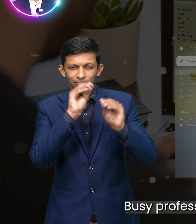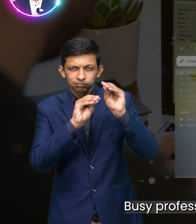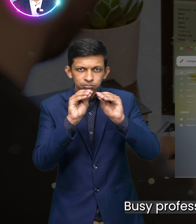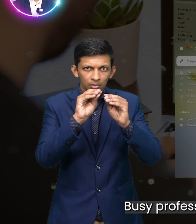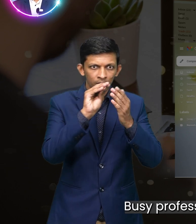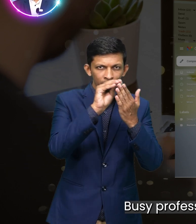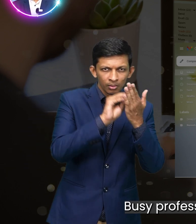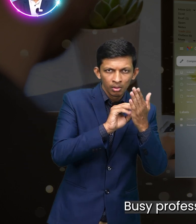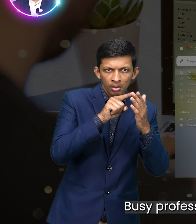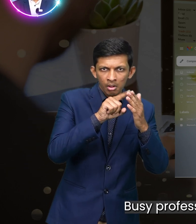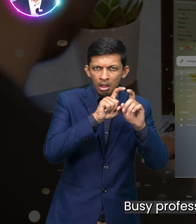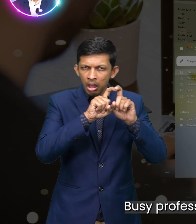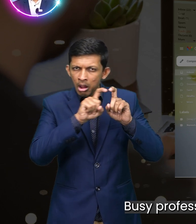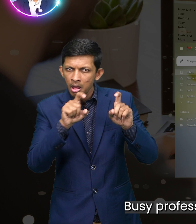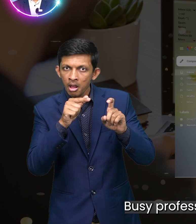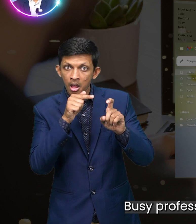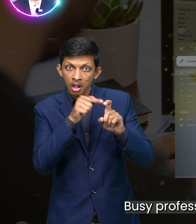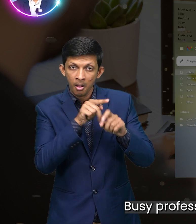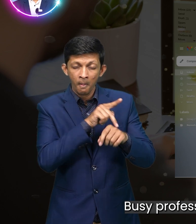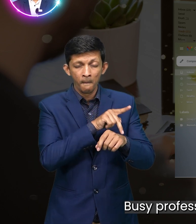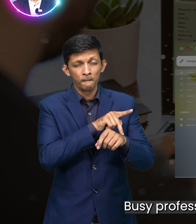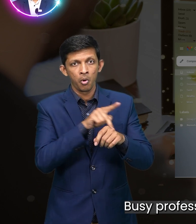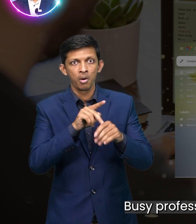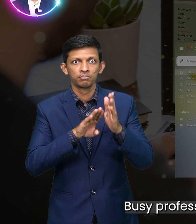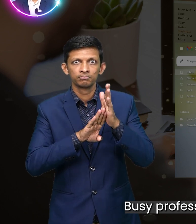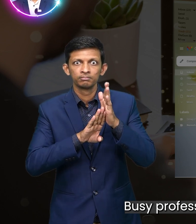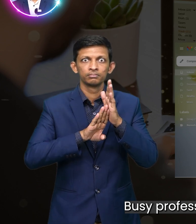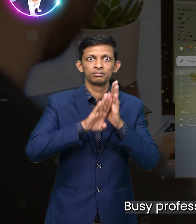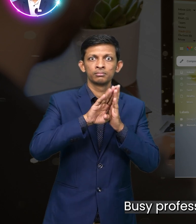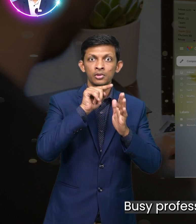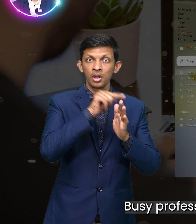Busy professionals appreciate brevity.